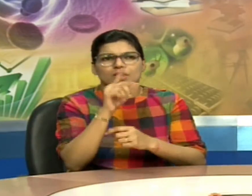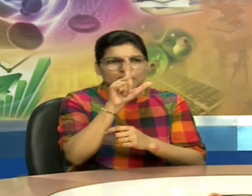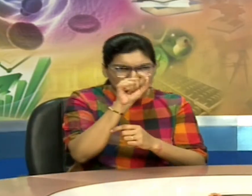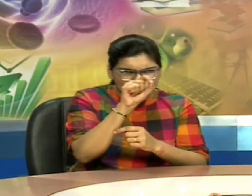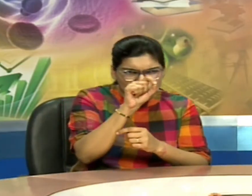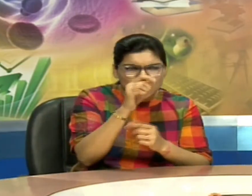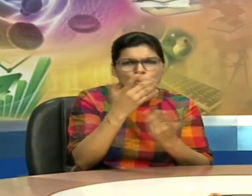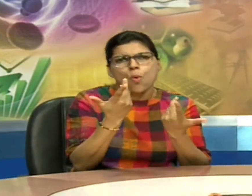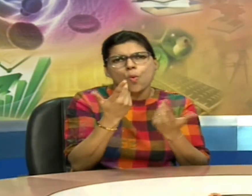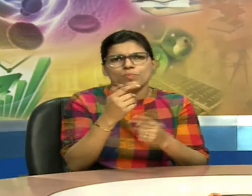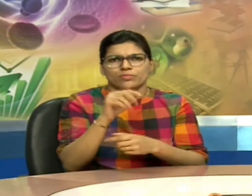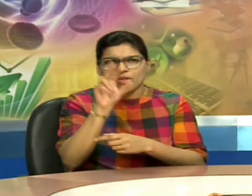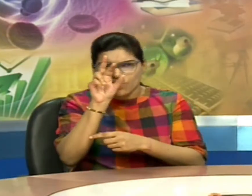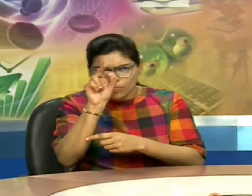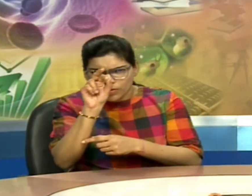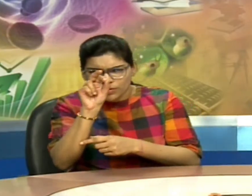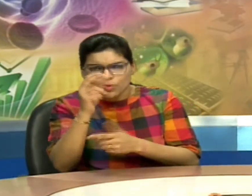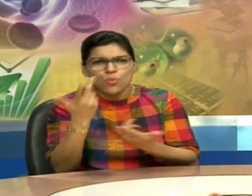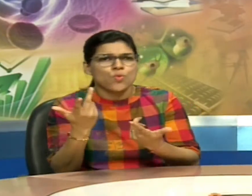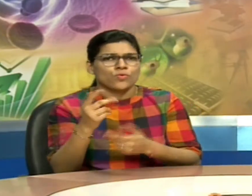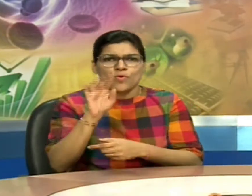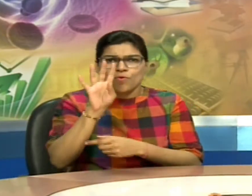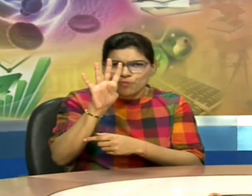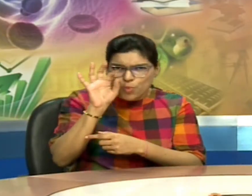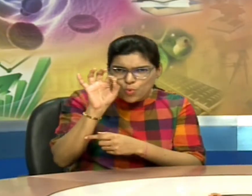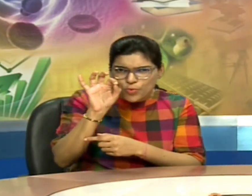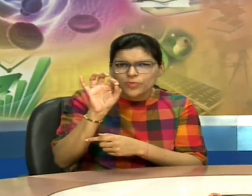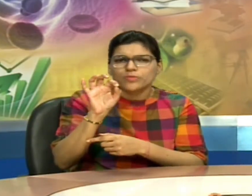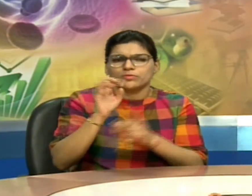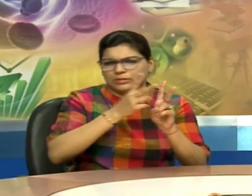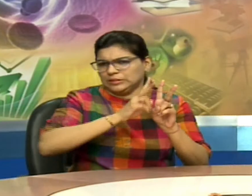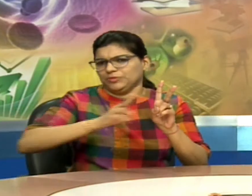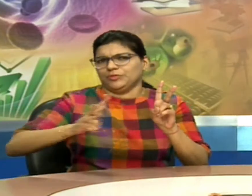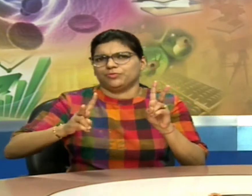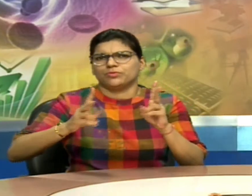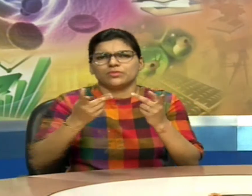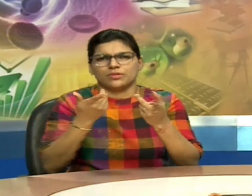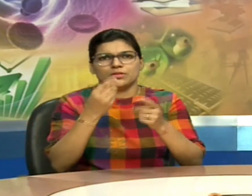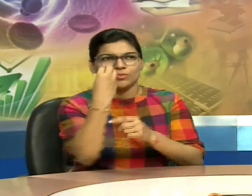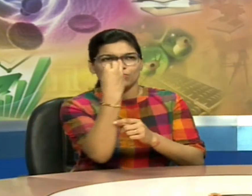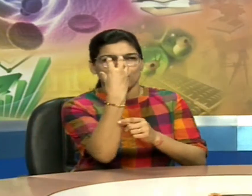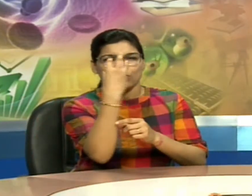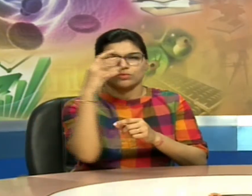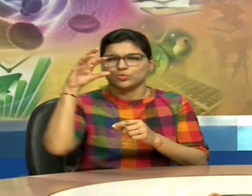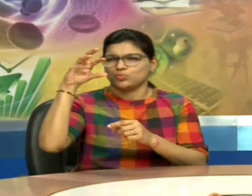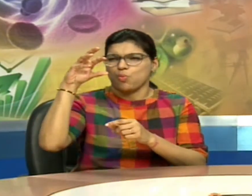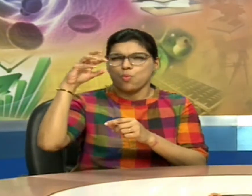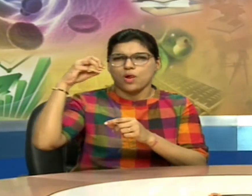In less watt, like in 10 or 20 or 40 watt, they give more energy.